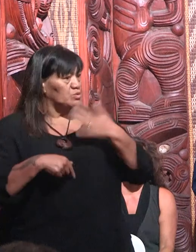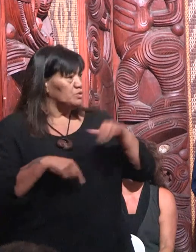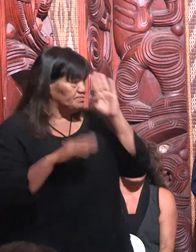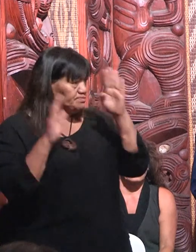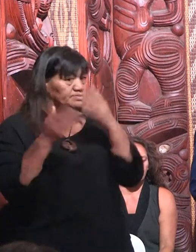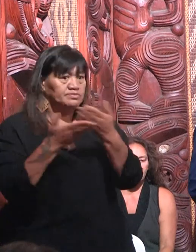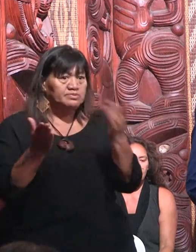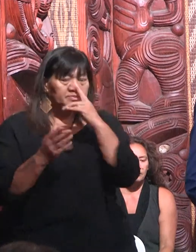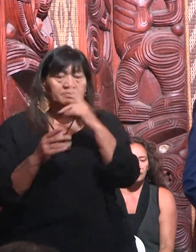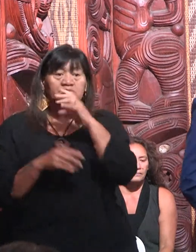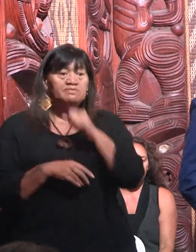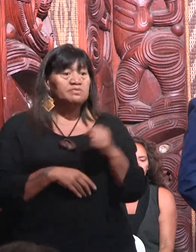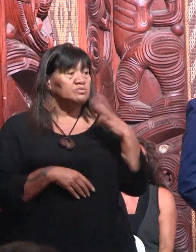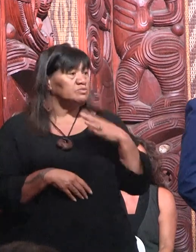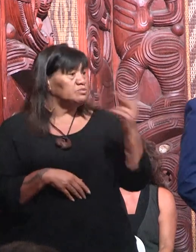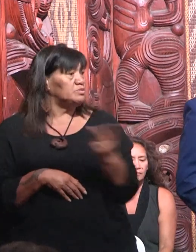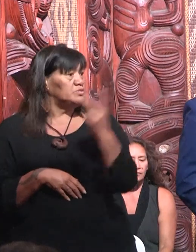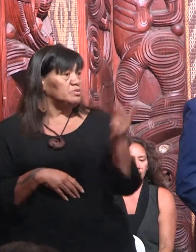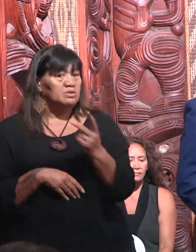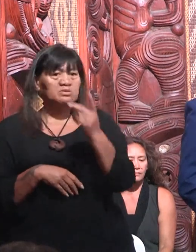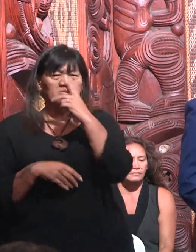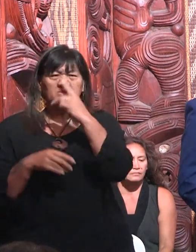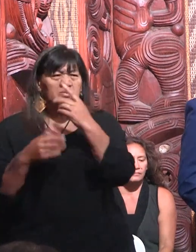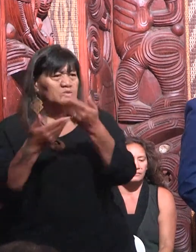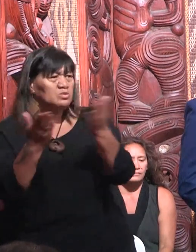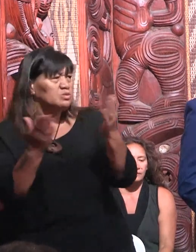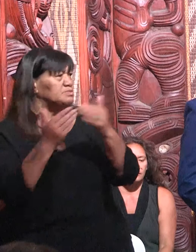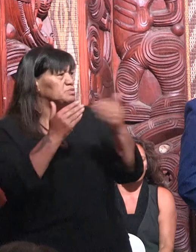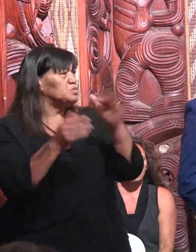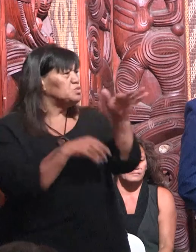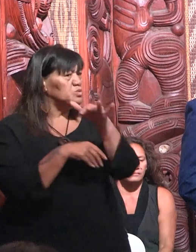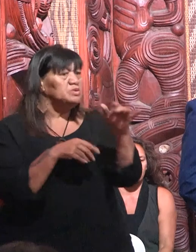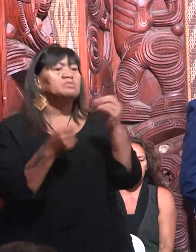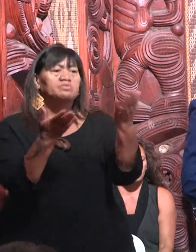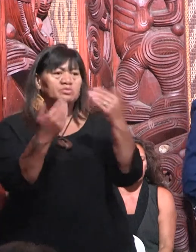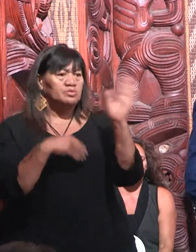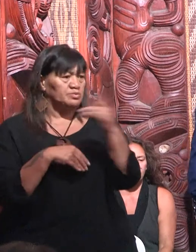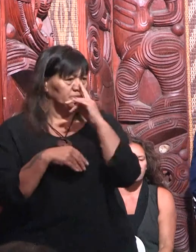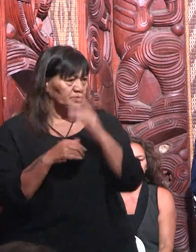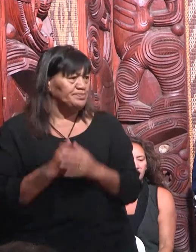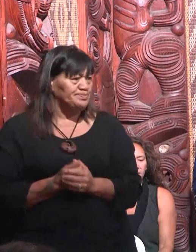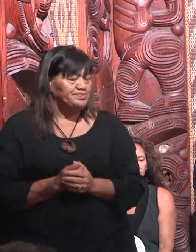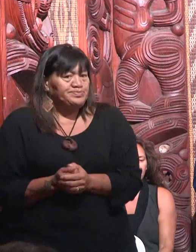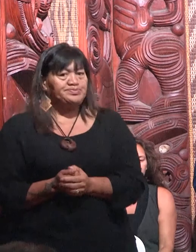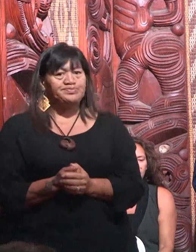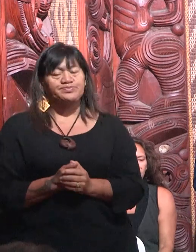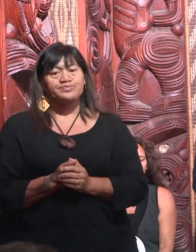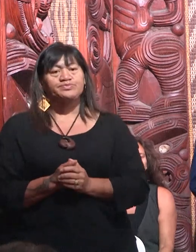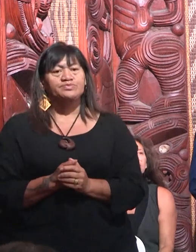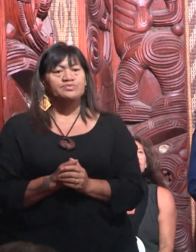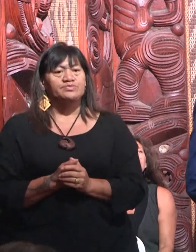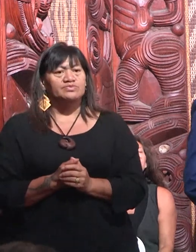katoa, tāne wāhine e te iti e te rahi, tēnā koutou katoa.